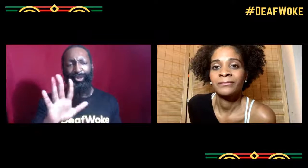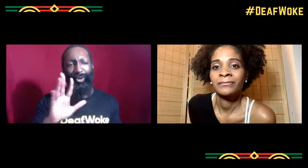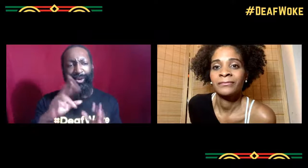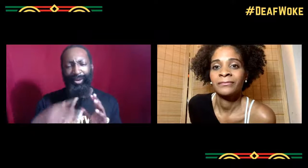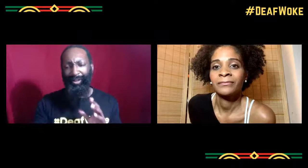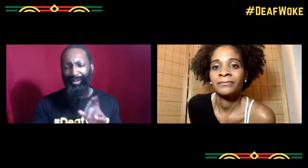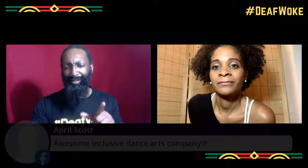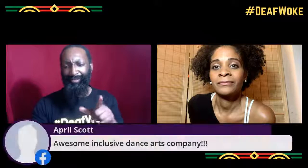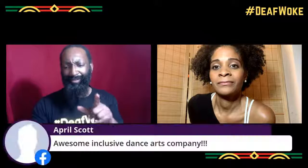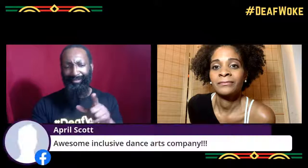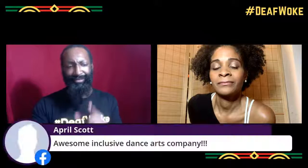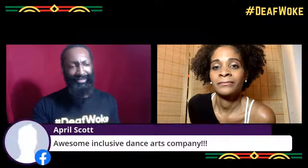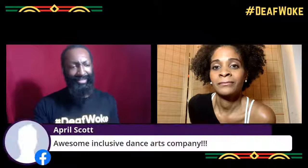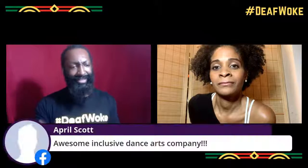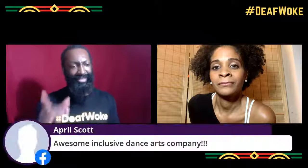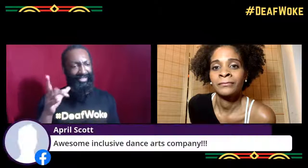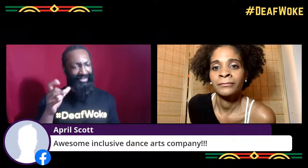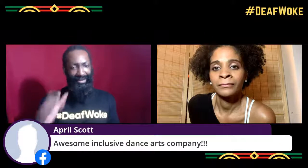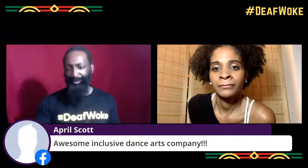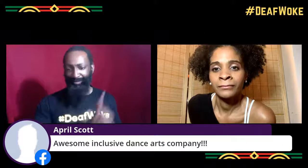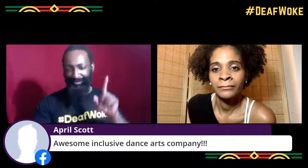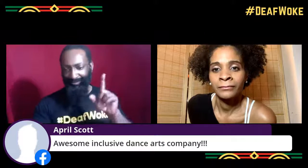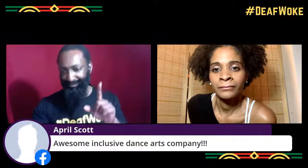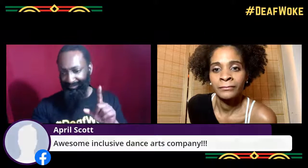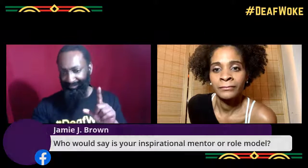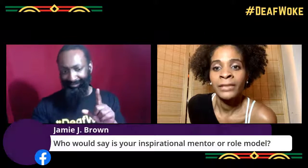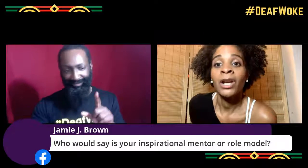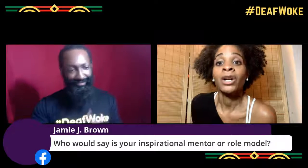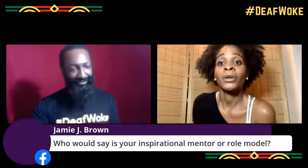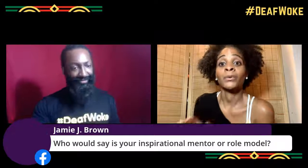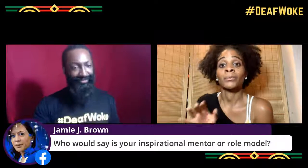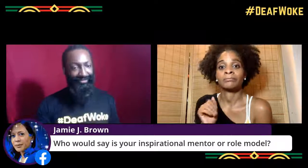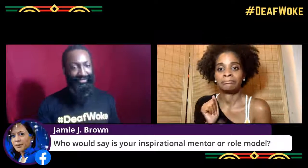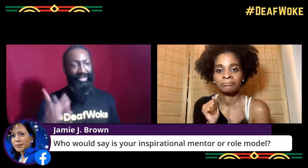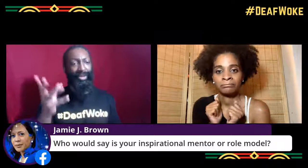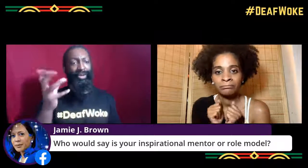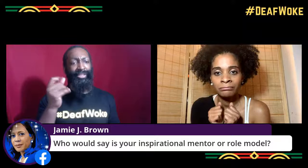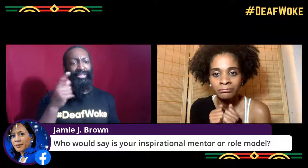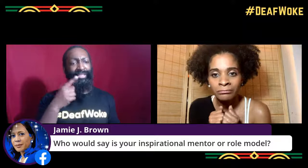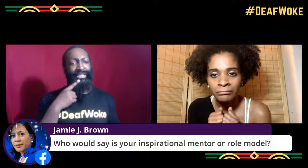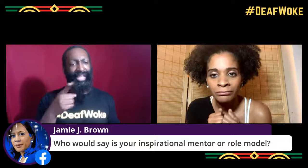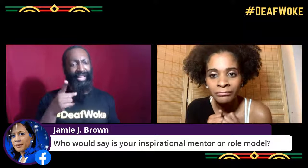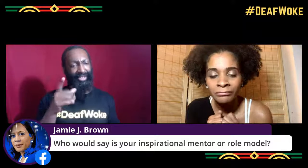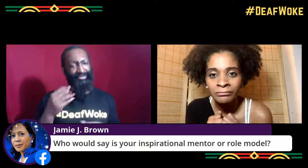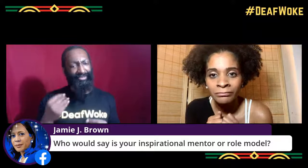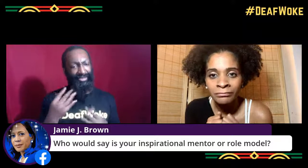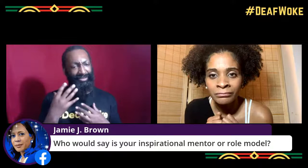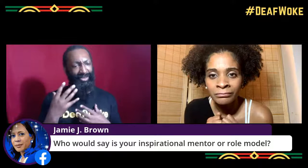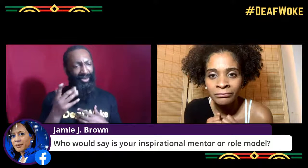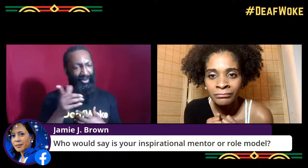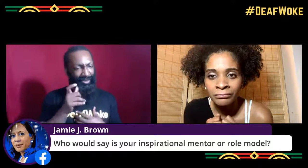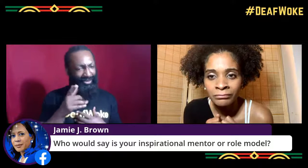Some people miss what you had said regarding. One moment.